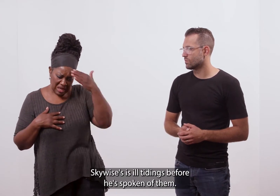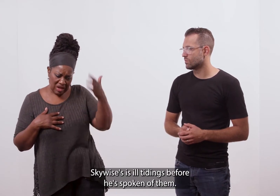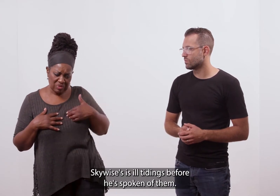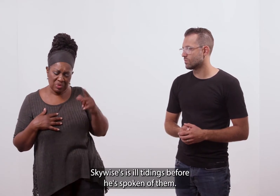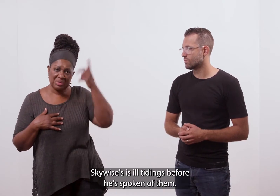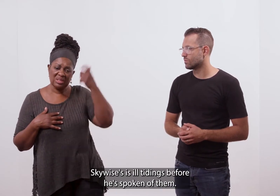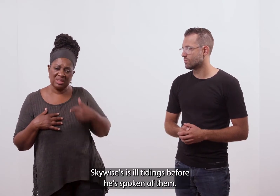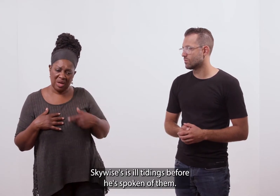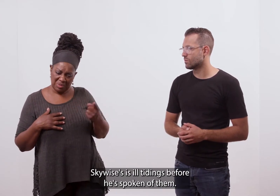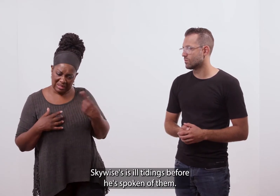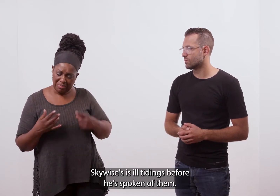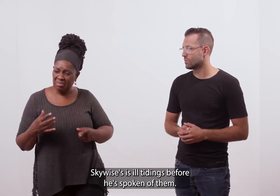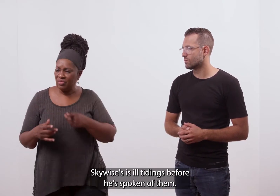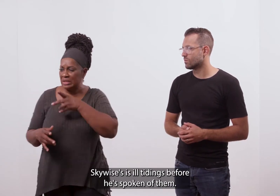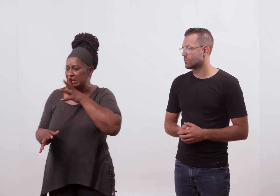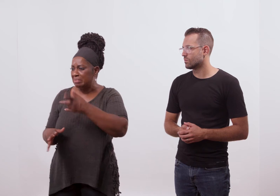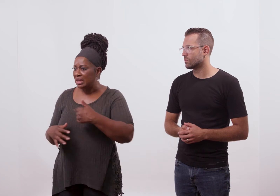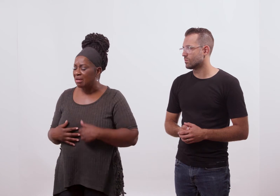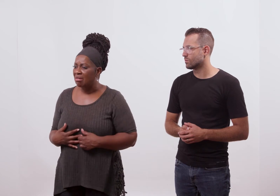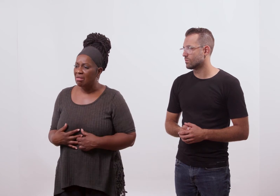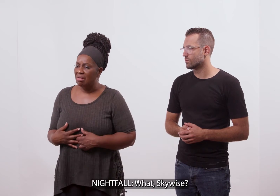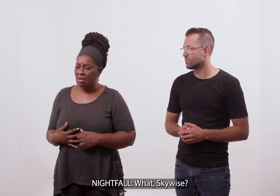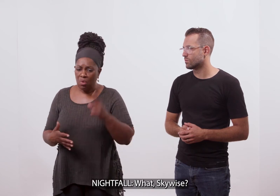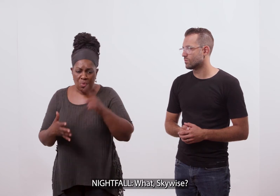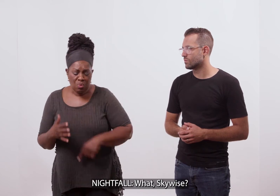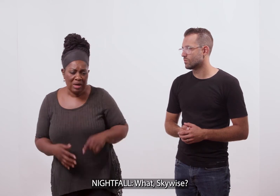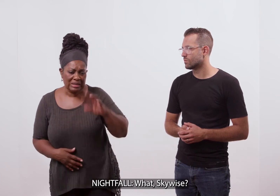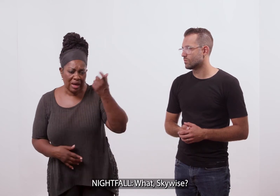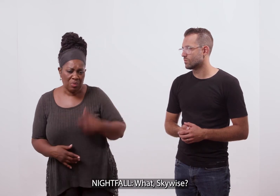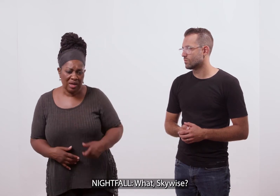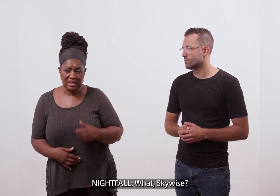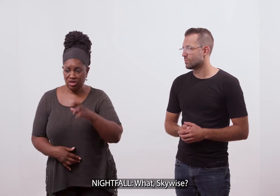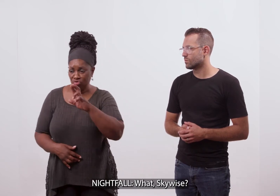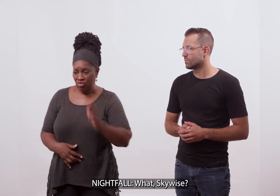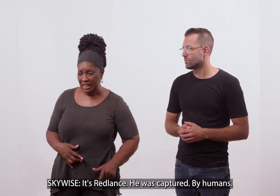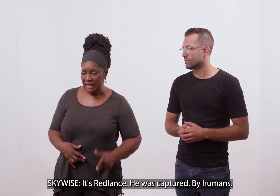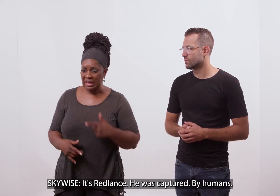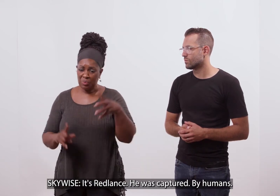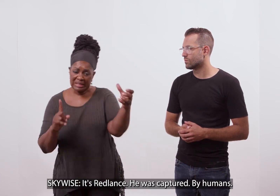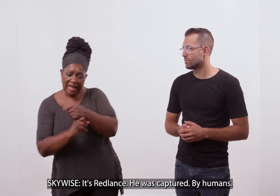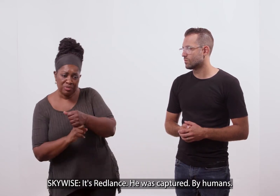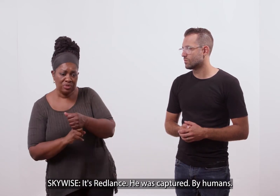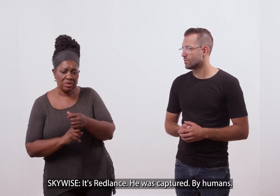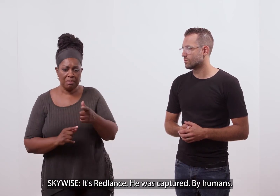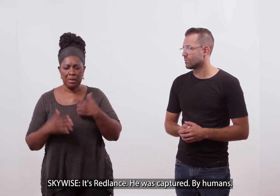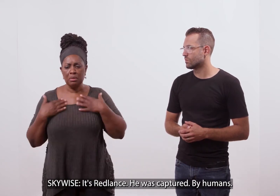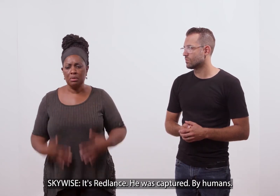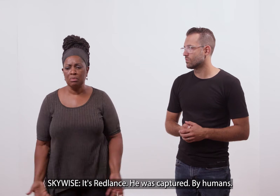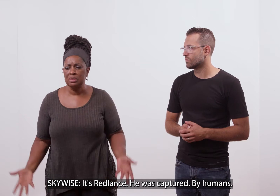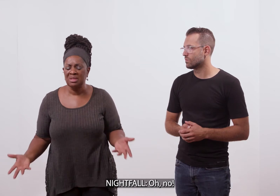ill tidings before he's spoken of them. What, Skywise? It's Redlance. He was captured by